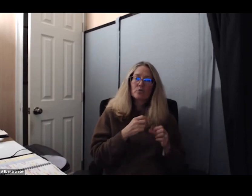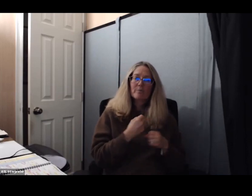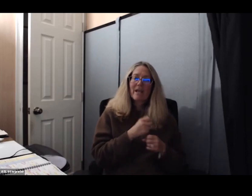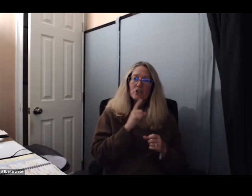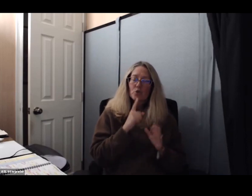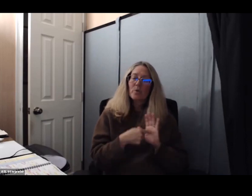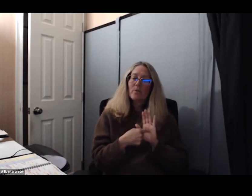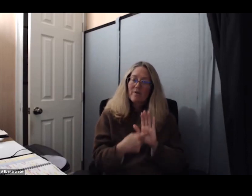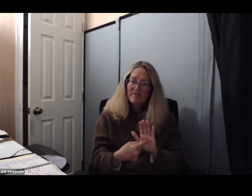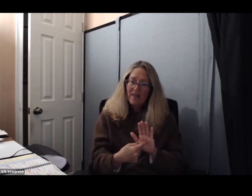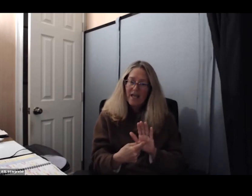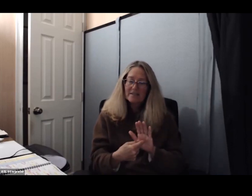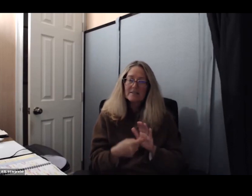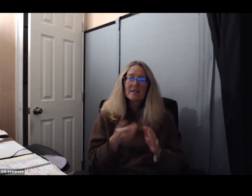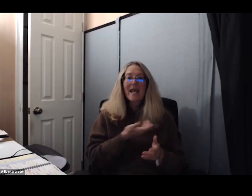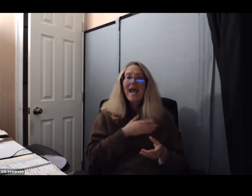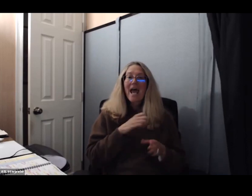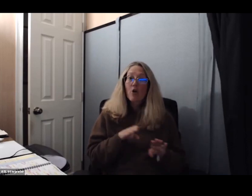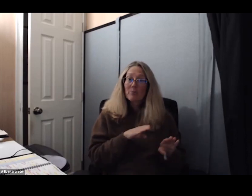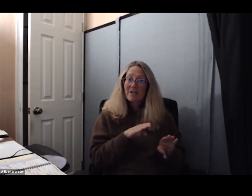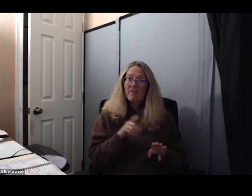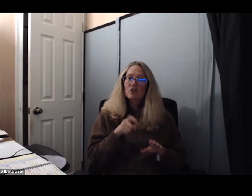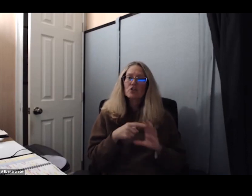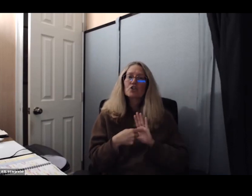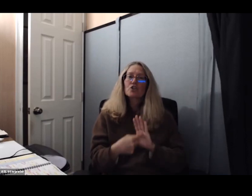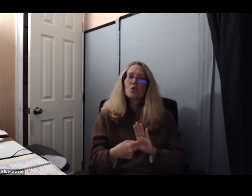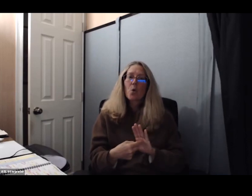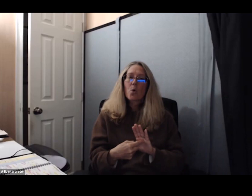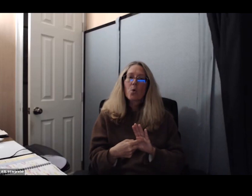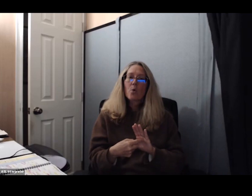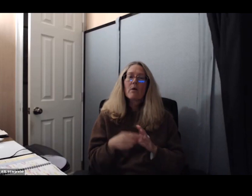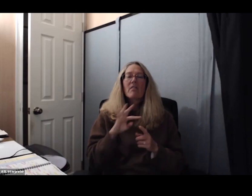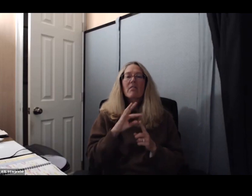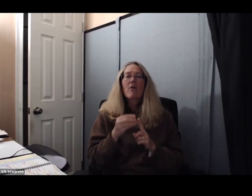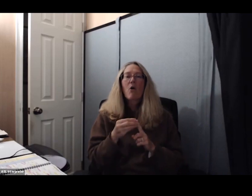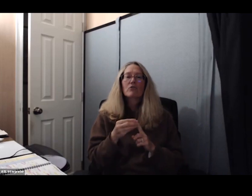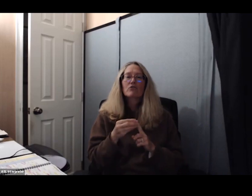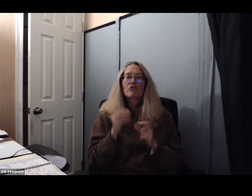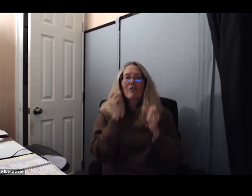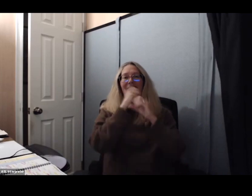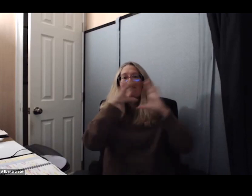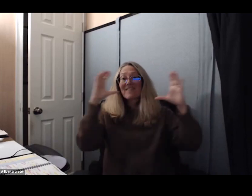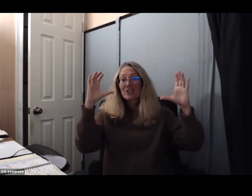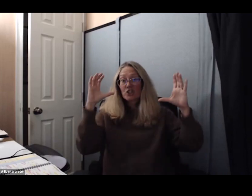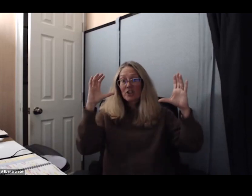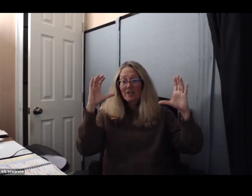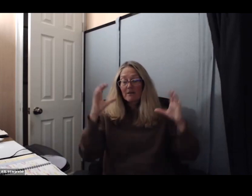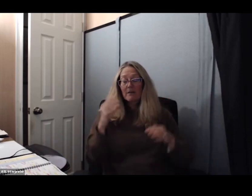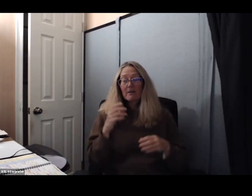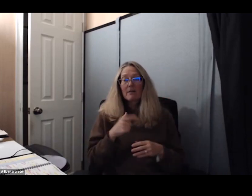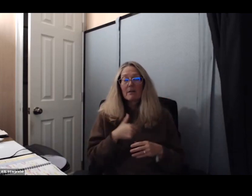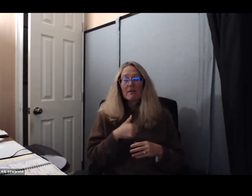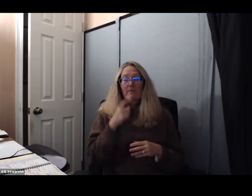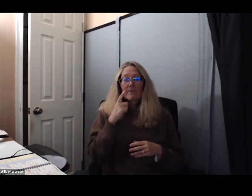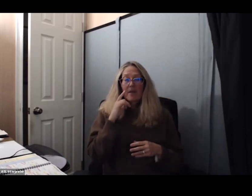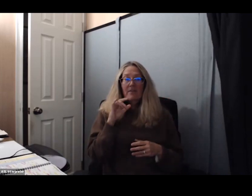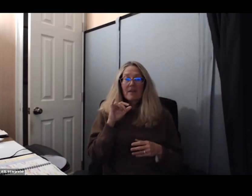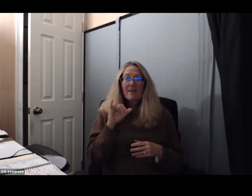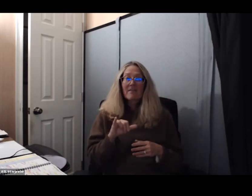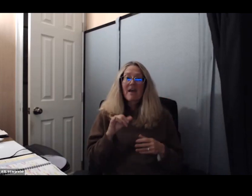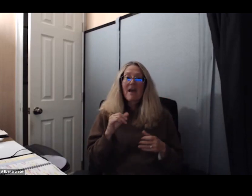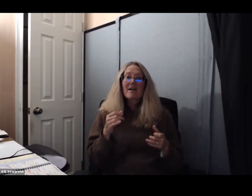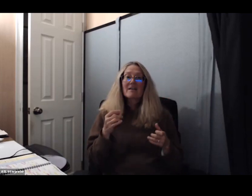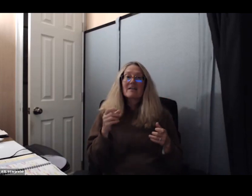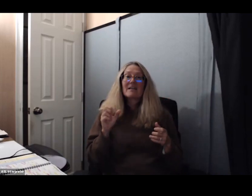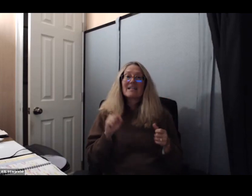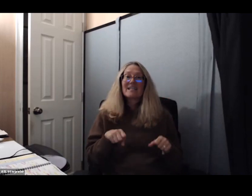reflect, like our behavior reflects our culture, our vision, because I think that's something that can slip a lot of the